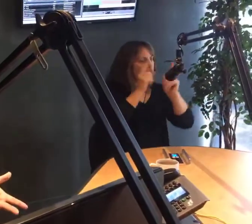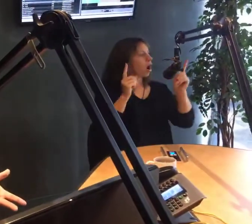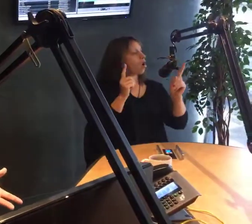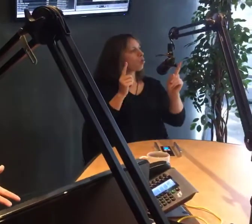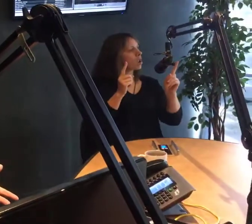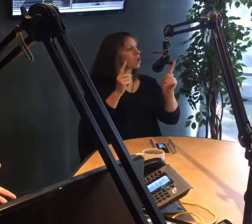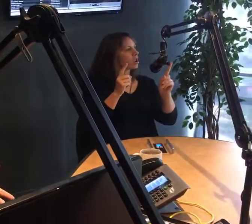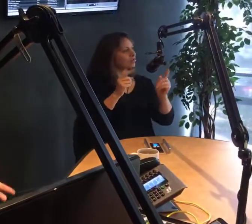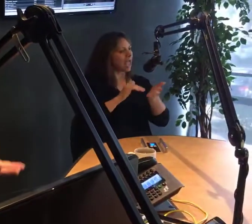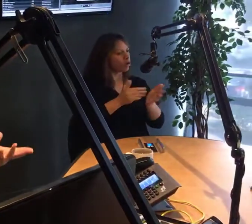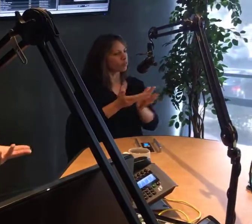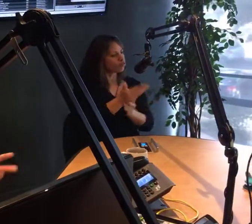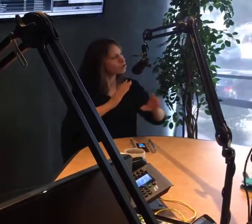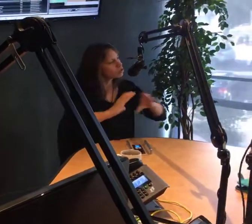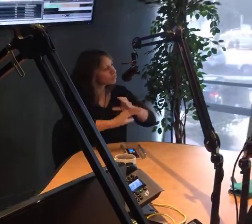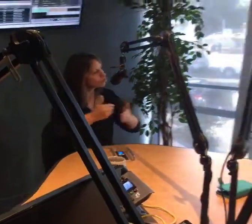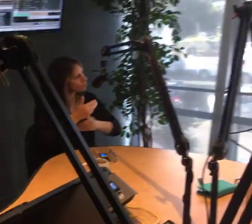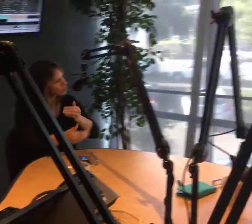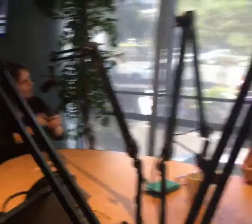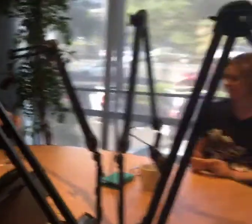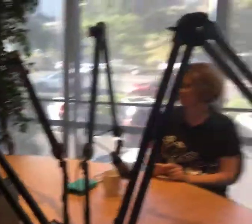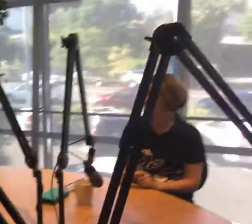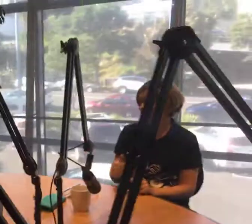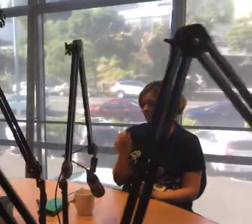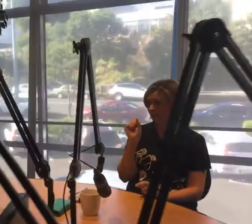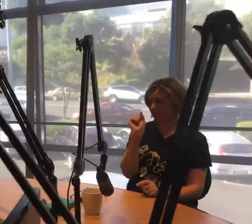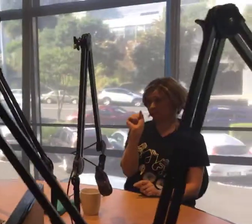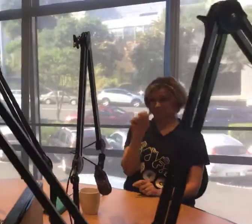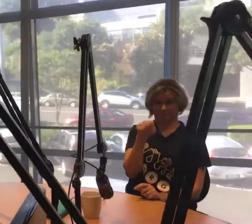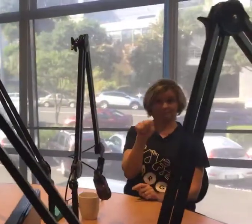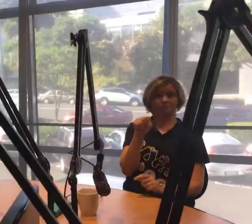the communication process. Has that made a big difference?